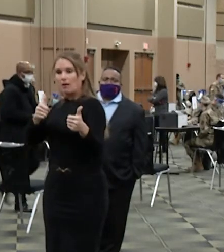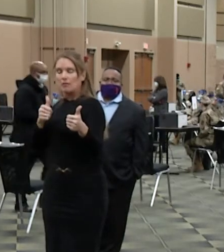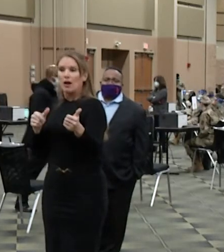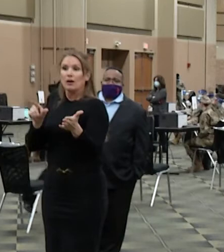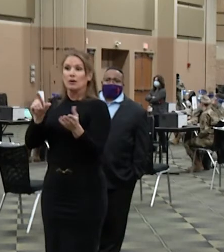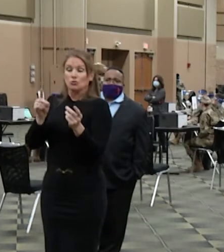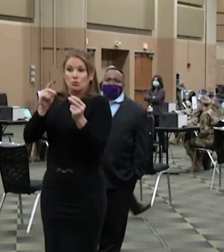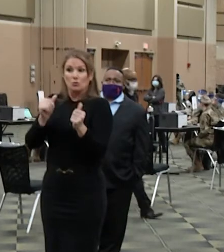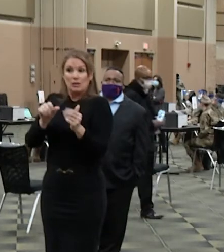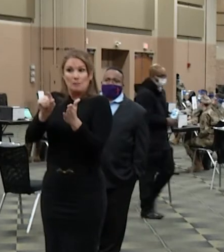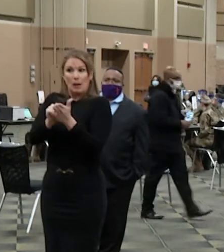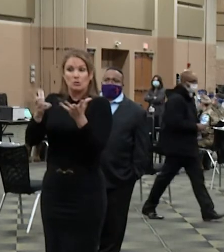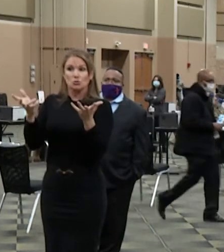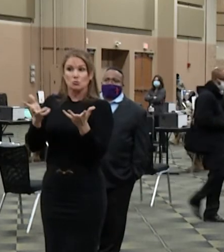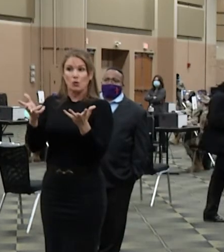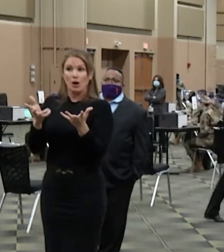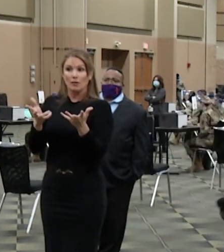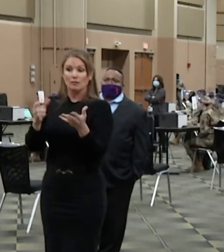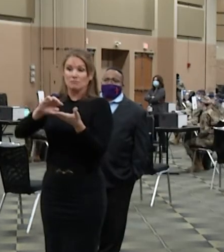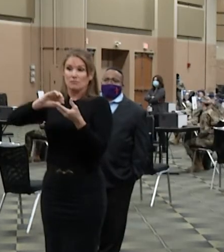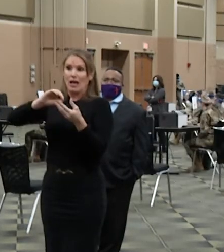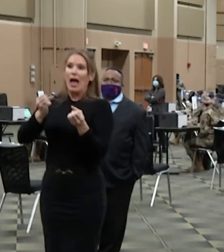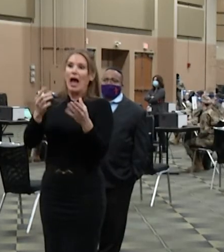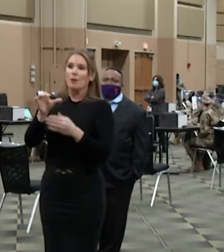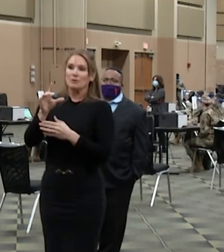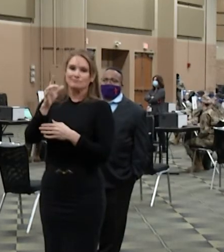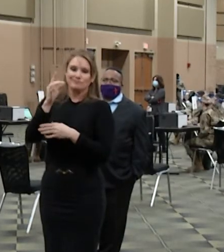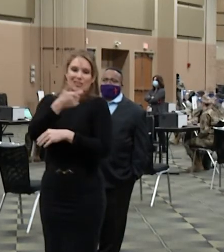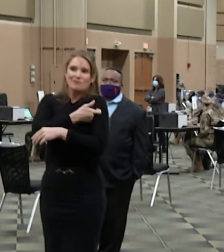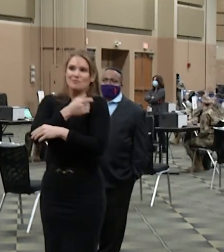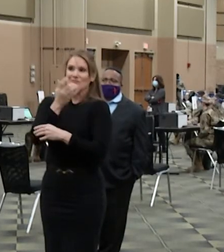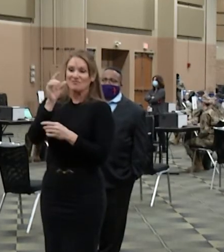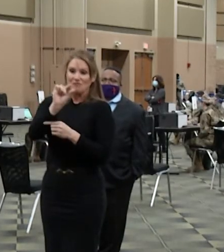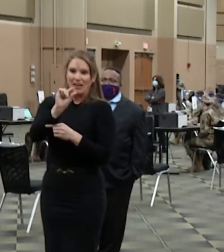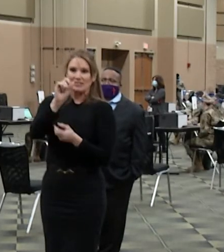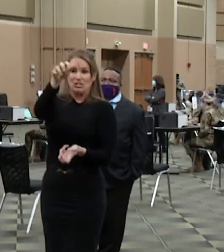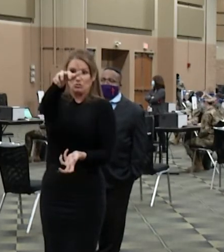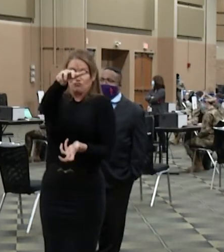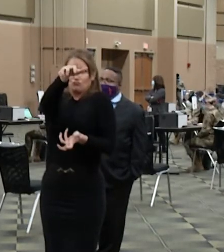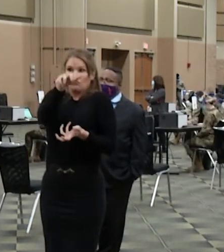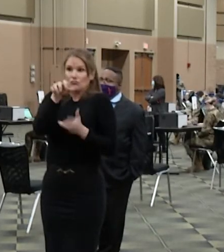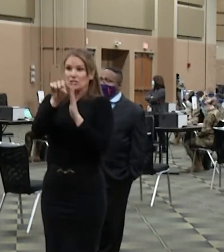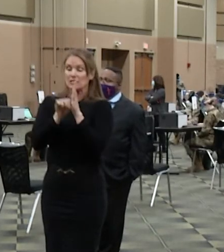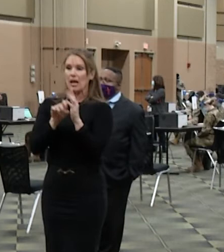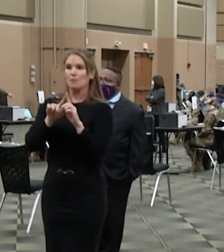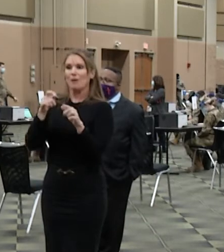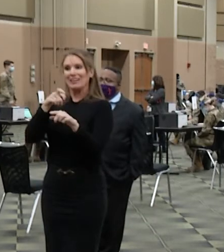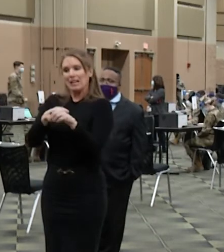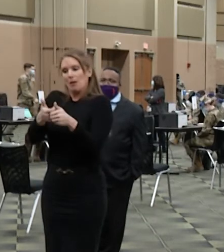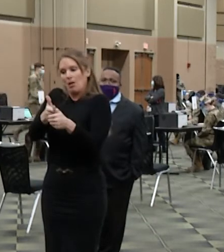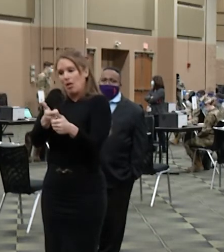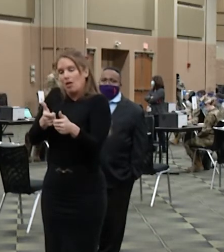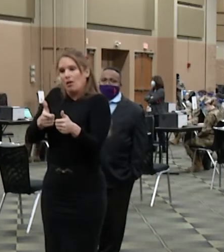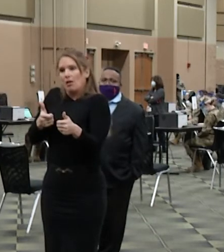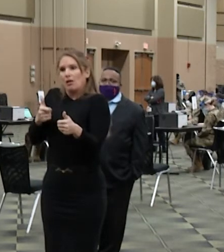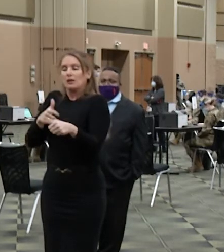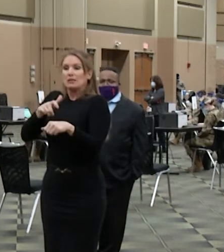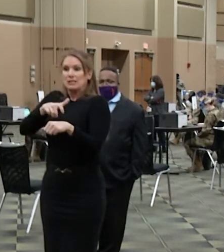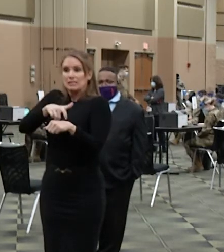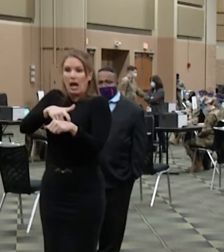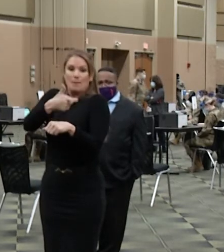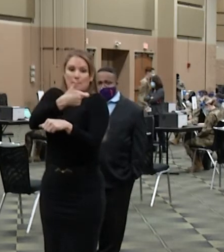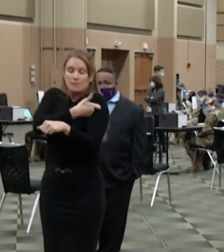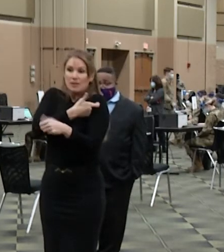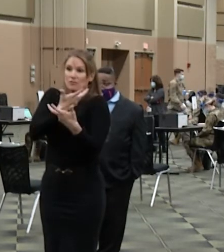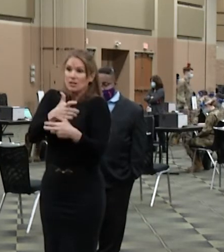published the number that have been delivered to a state, but there's a time lag in the time between someone is administered a